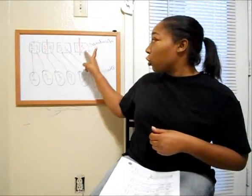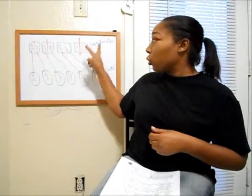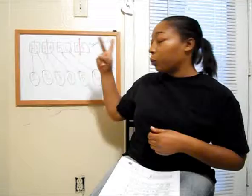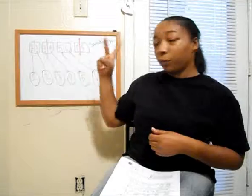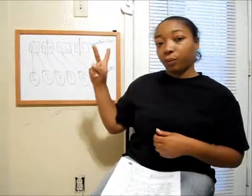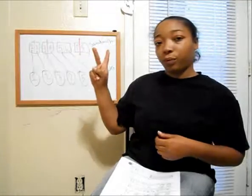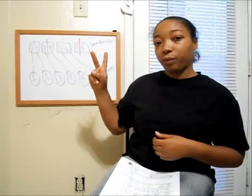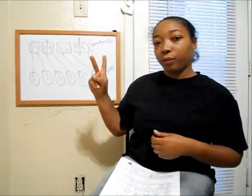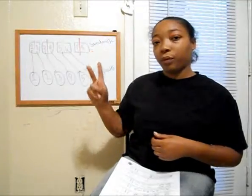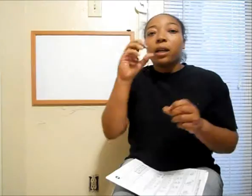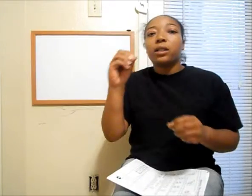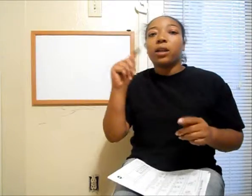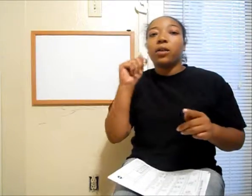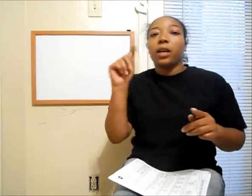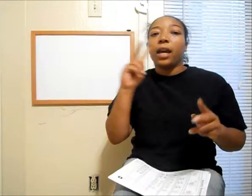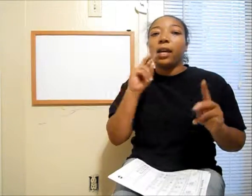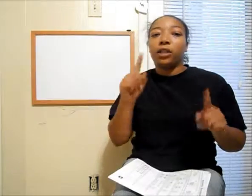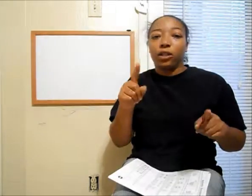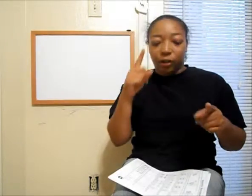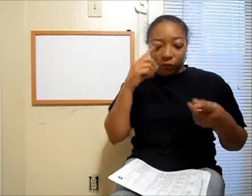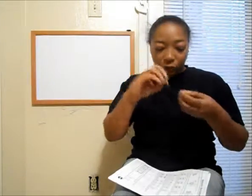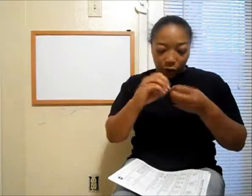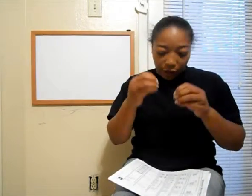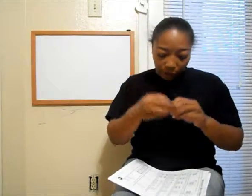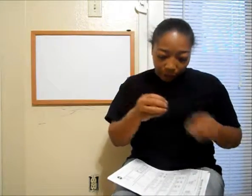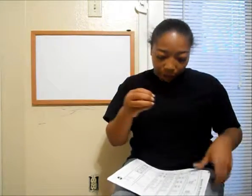2. So the answer for number